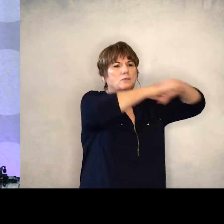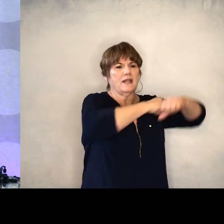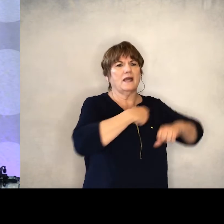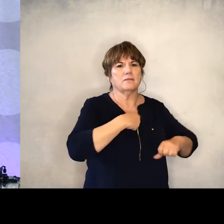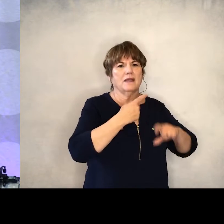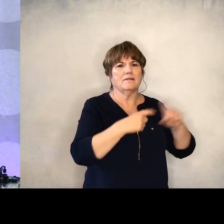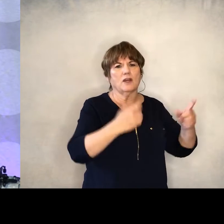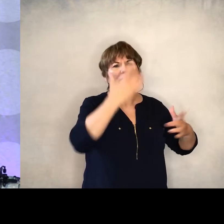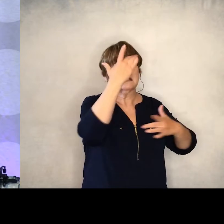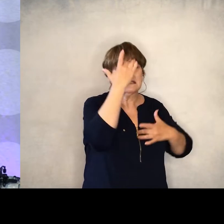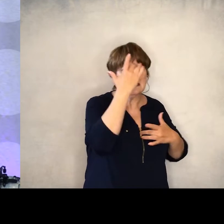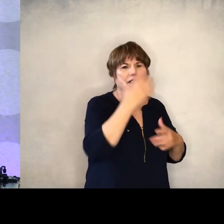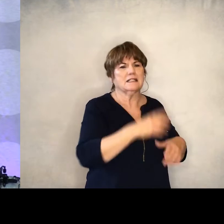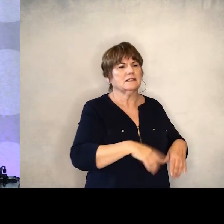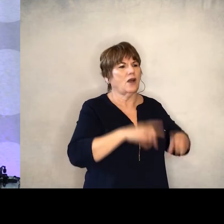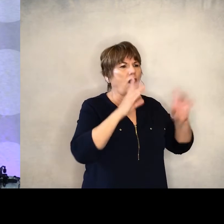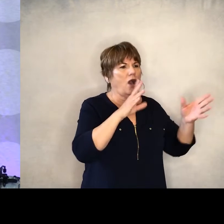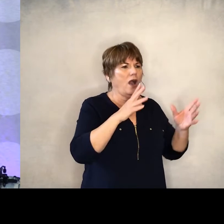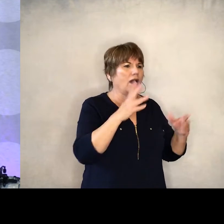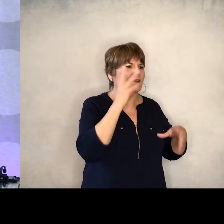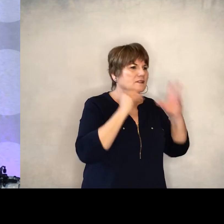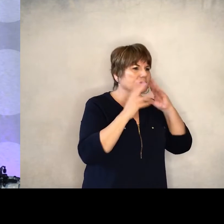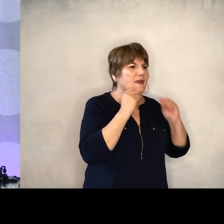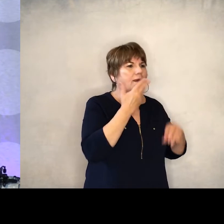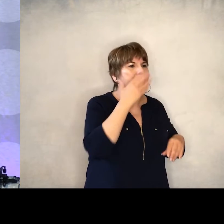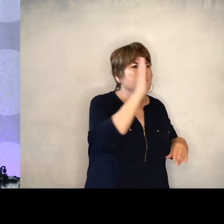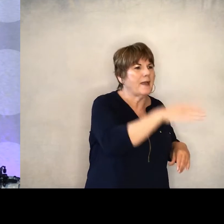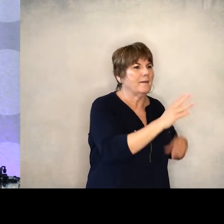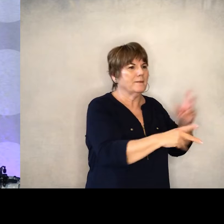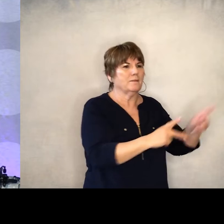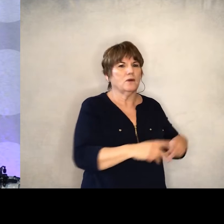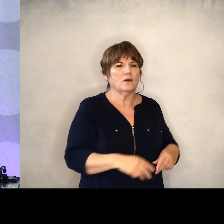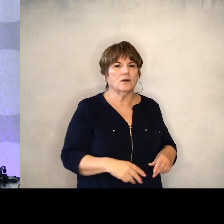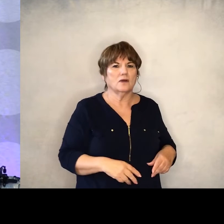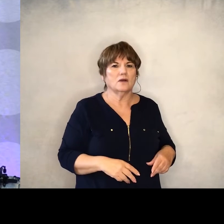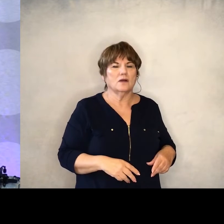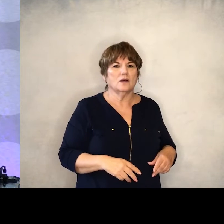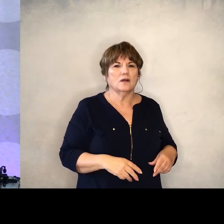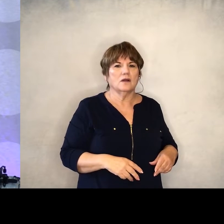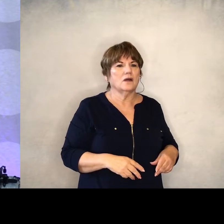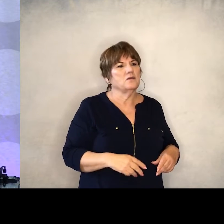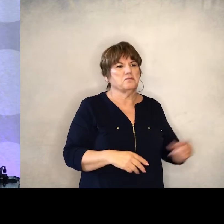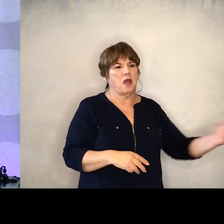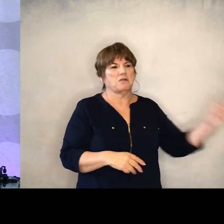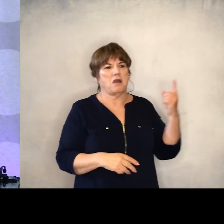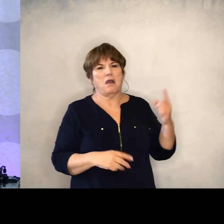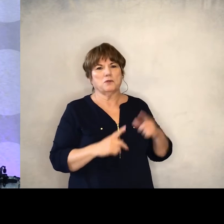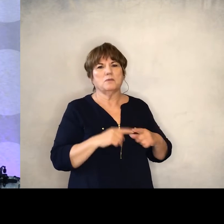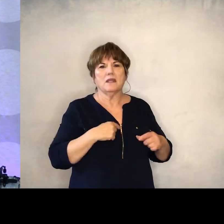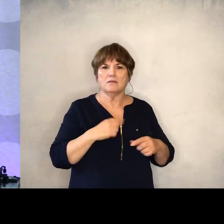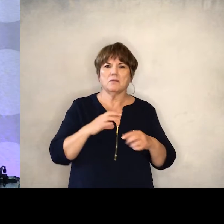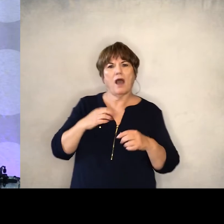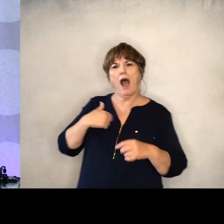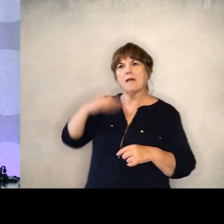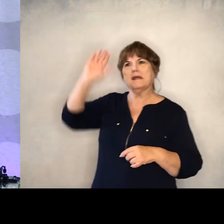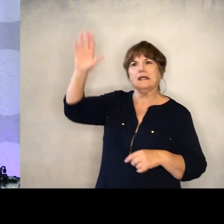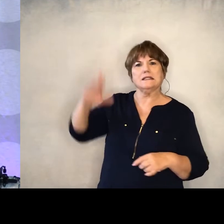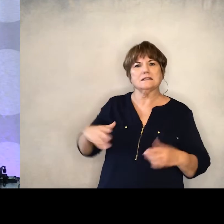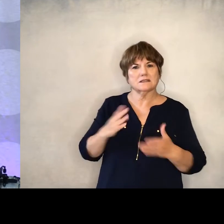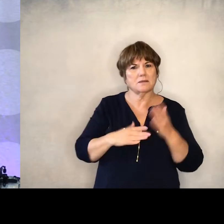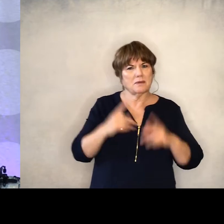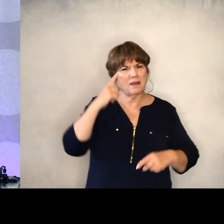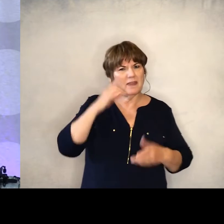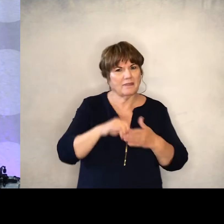and disaster and bad guys. None of this is going to come my way if I belong to him. But that is what